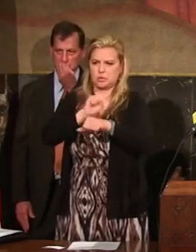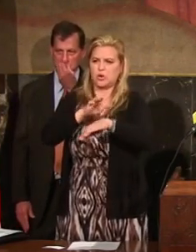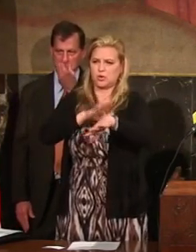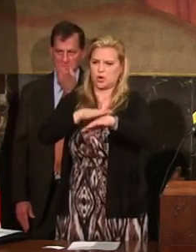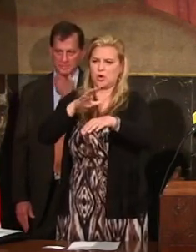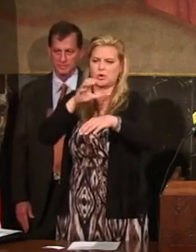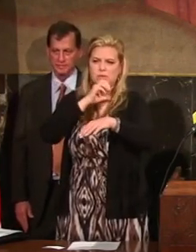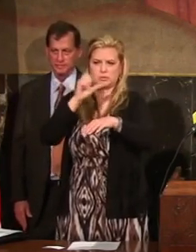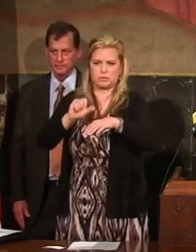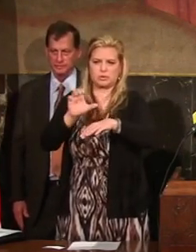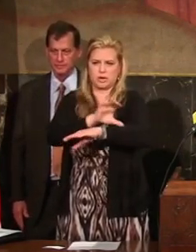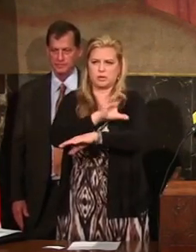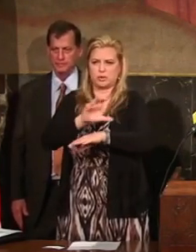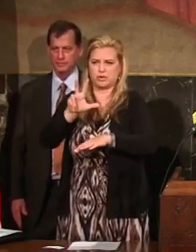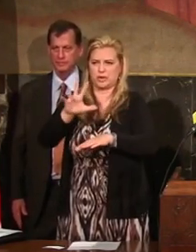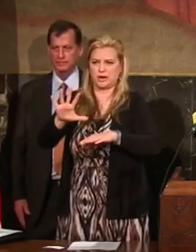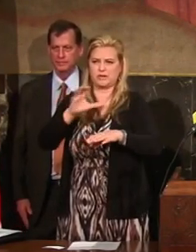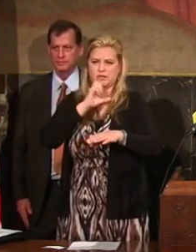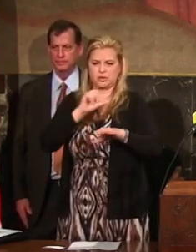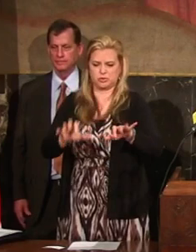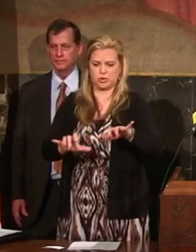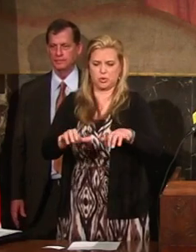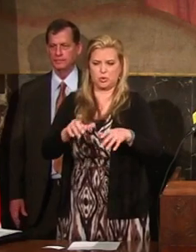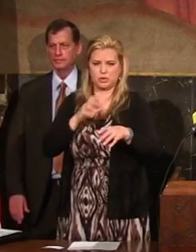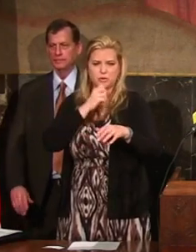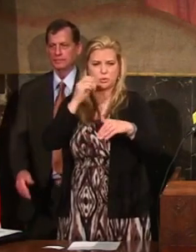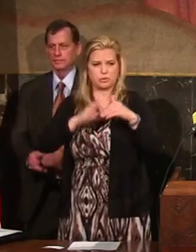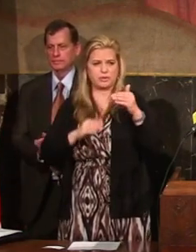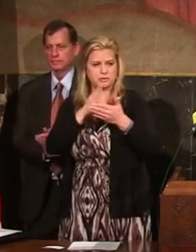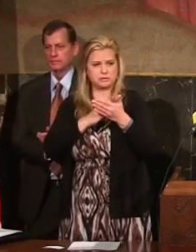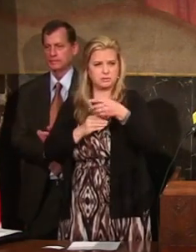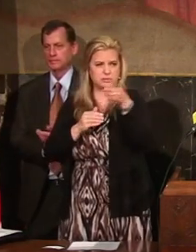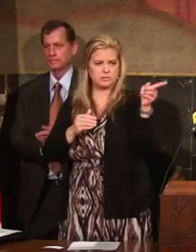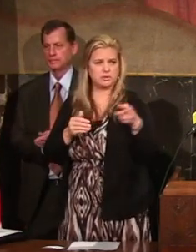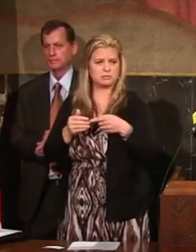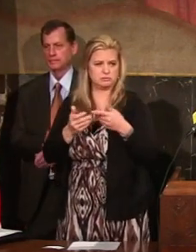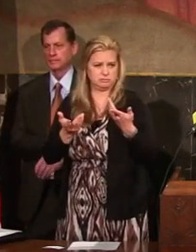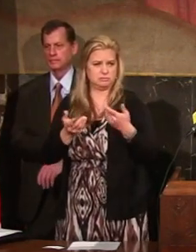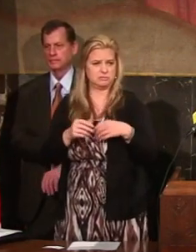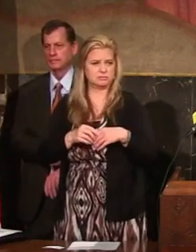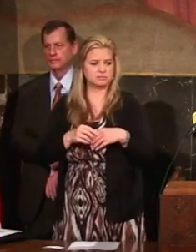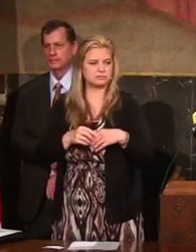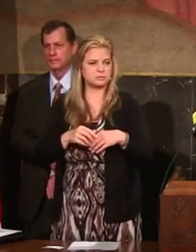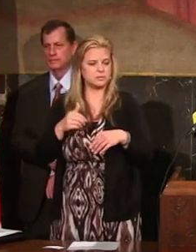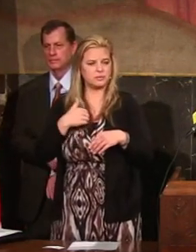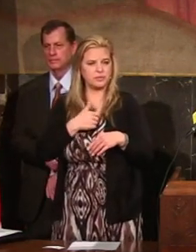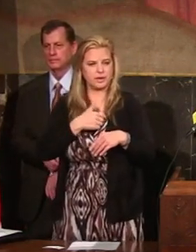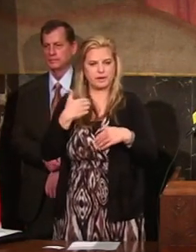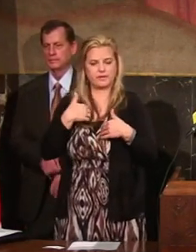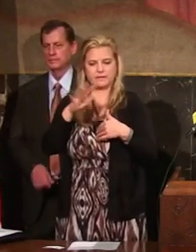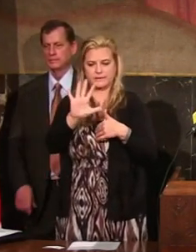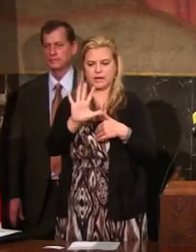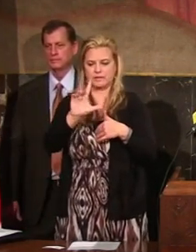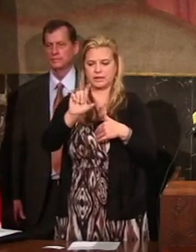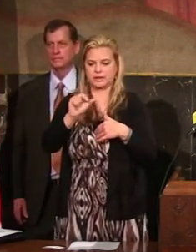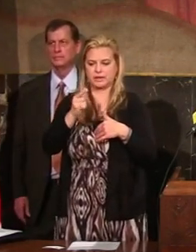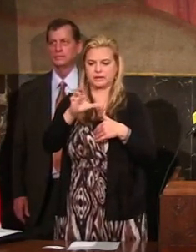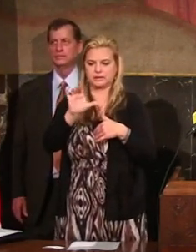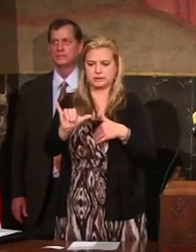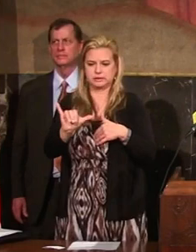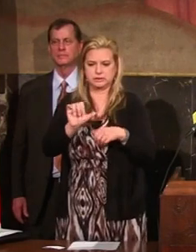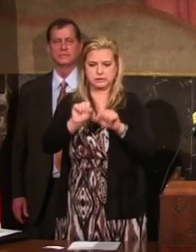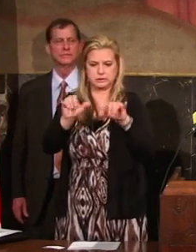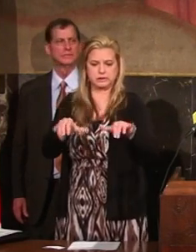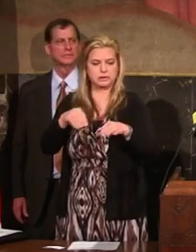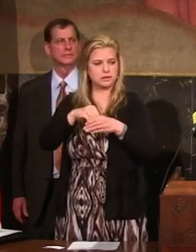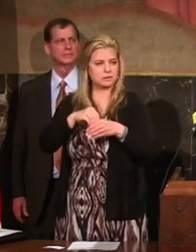is 35 years old? That's older than many of you. We have 5 legacy systems in the